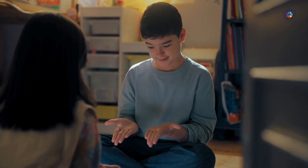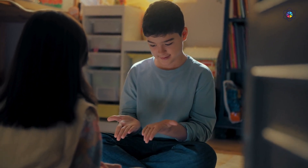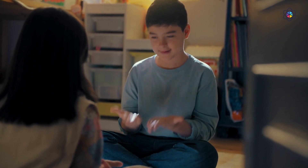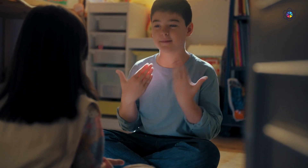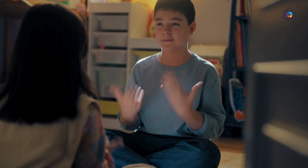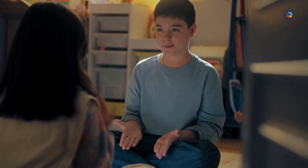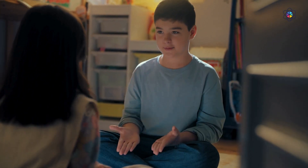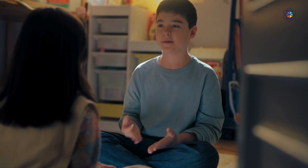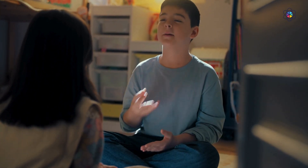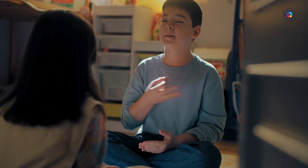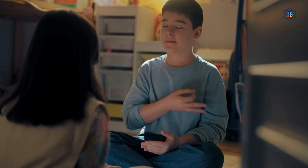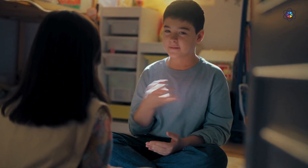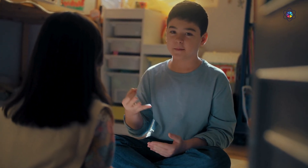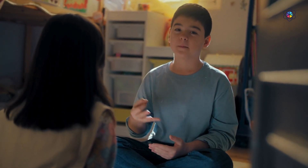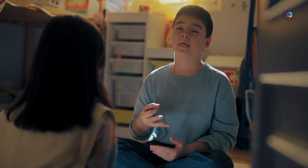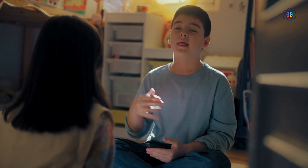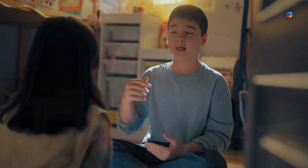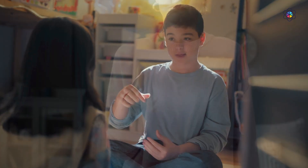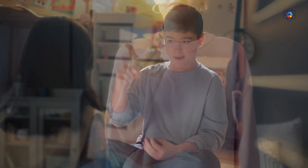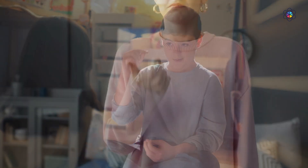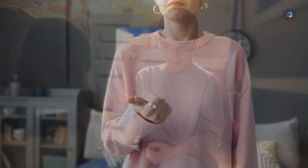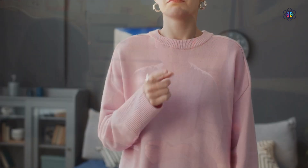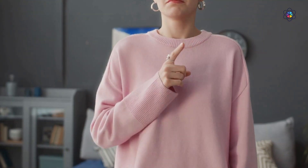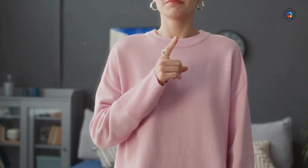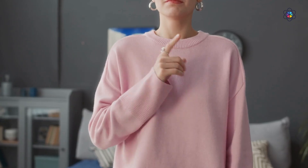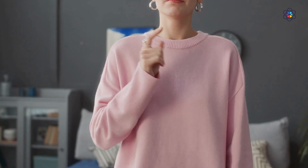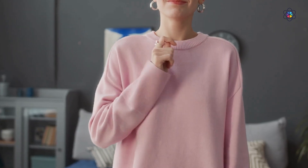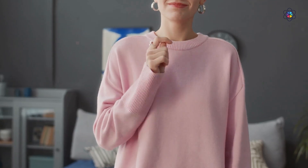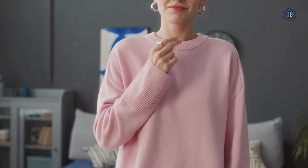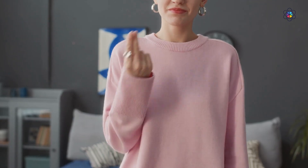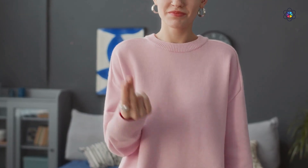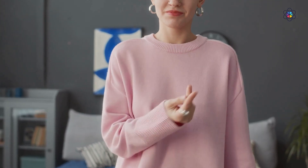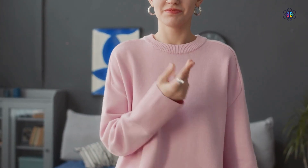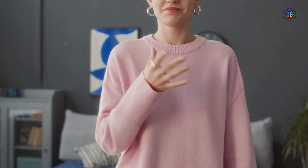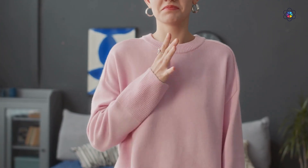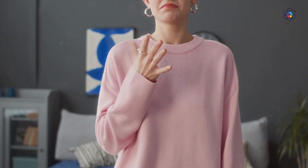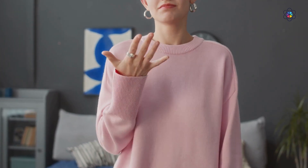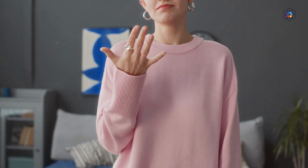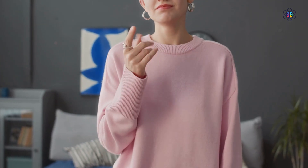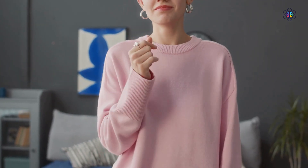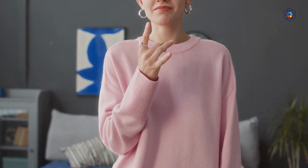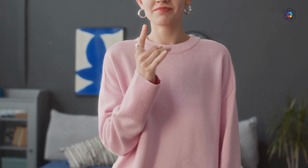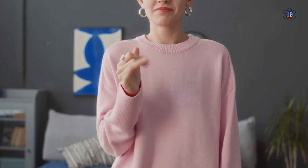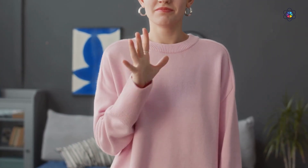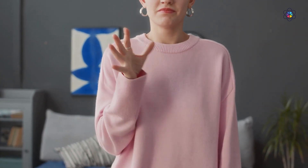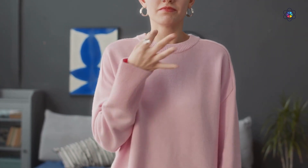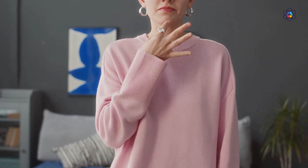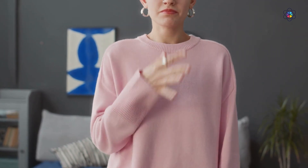food, family, colors, and weather. Then moving into advanced skills like workplace vocabulary, describing